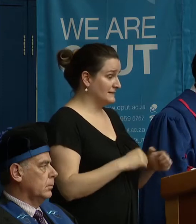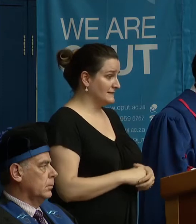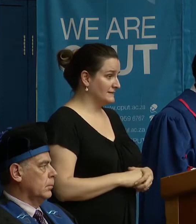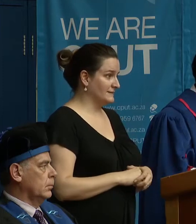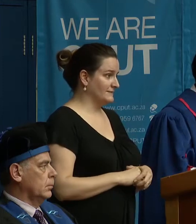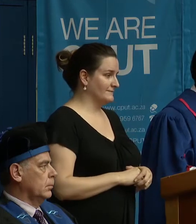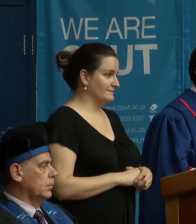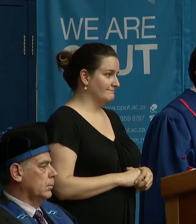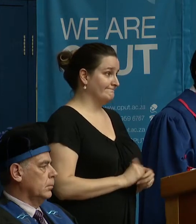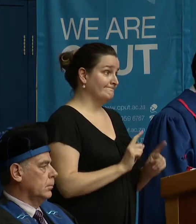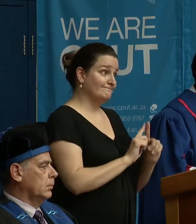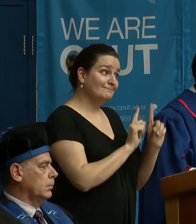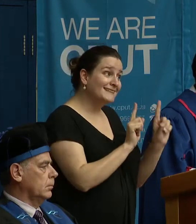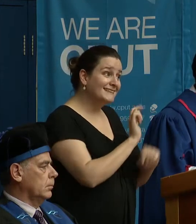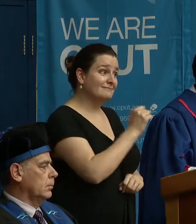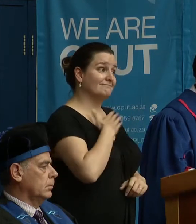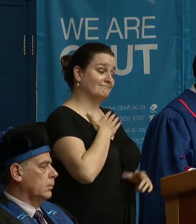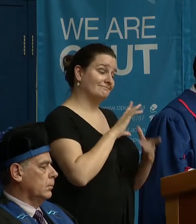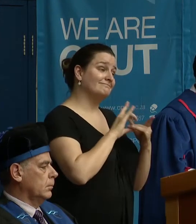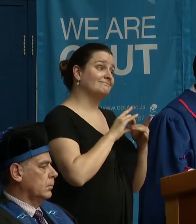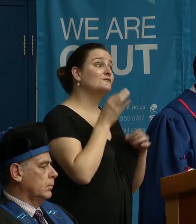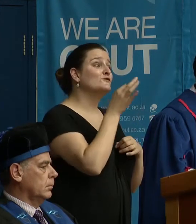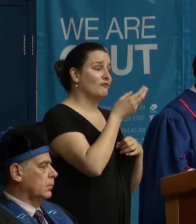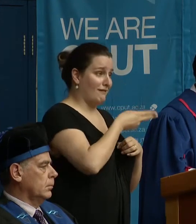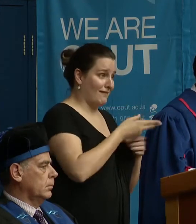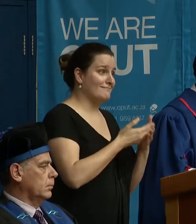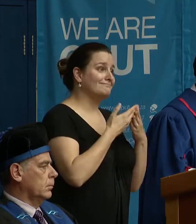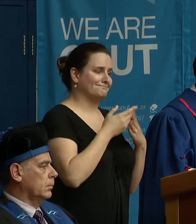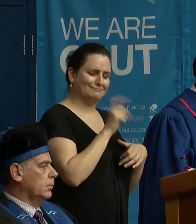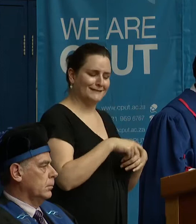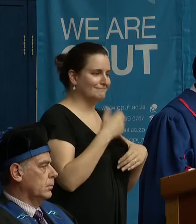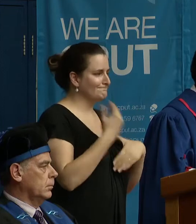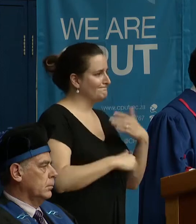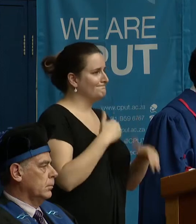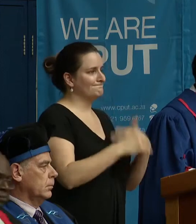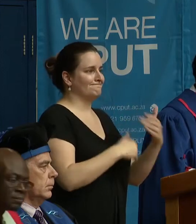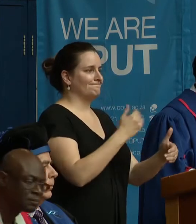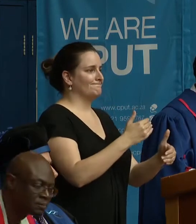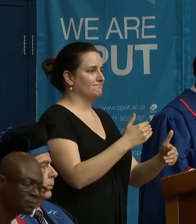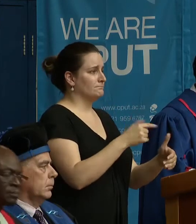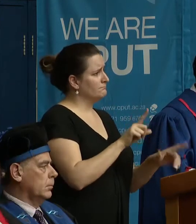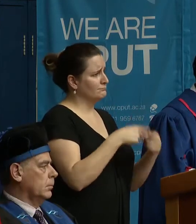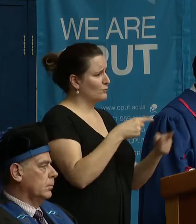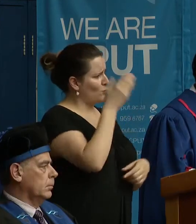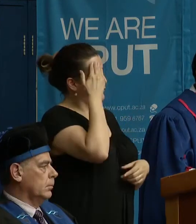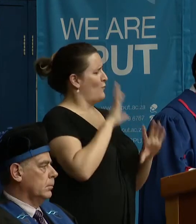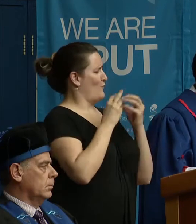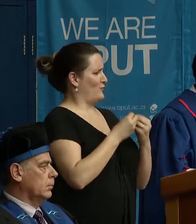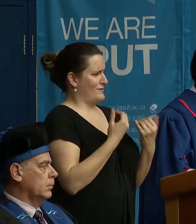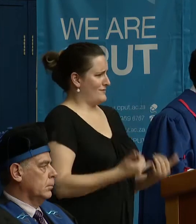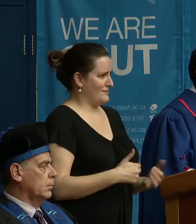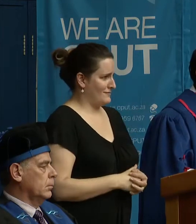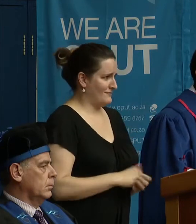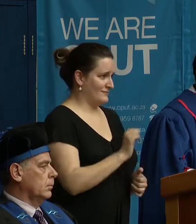this. However, a commitment to lifelong learning is needed. You can never know all that there is to know, especially as things